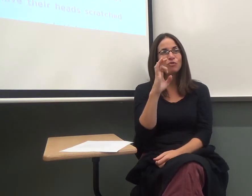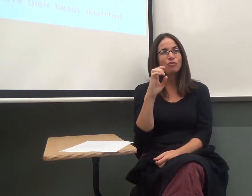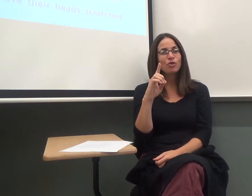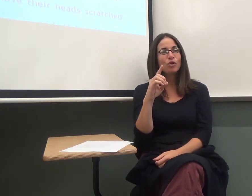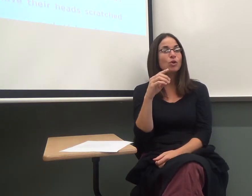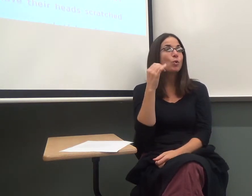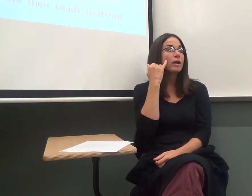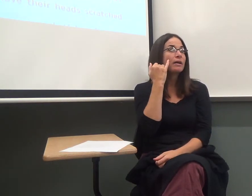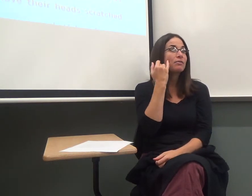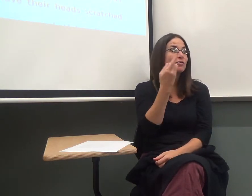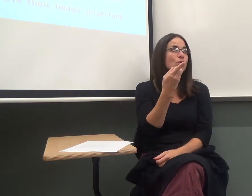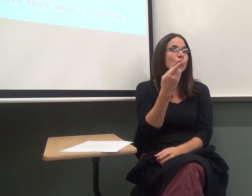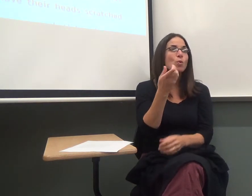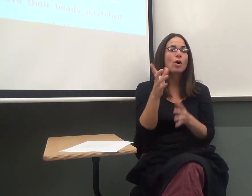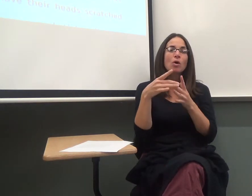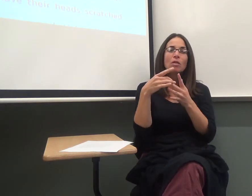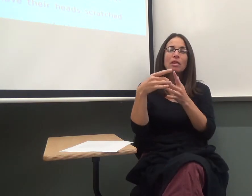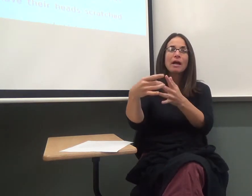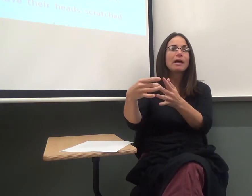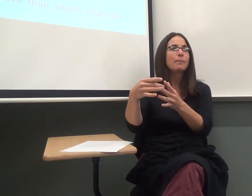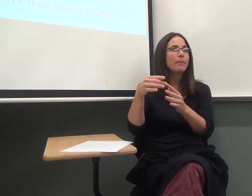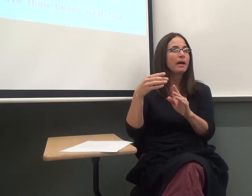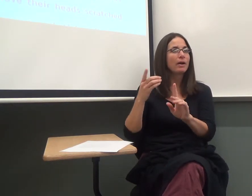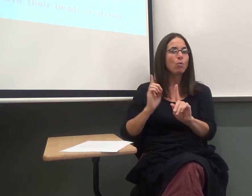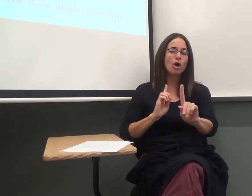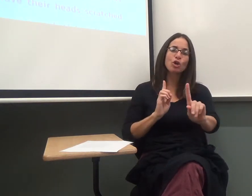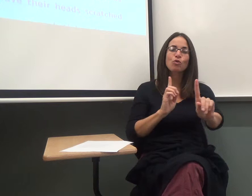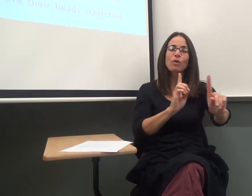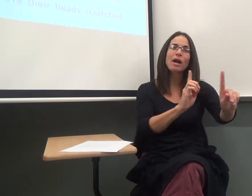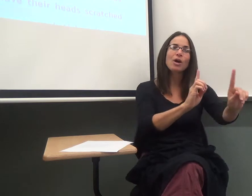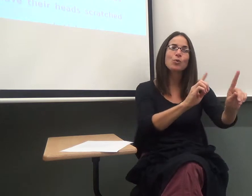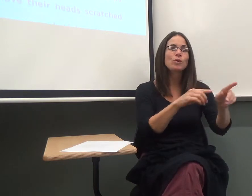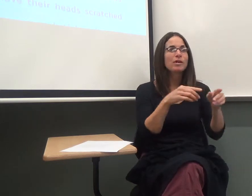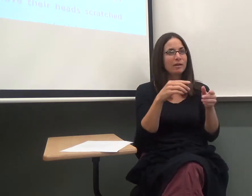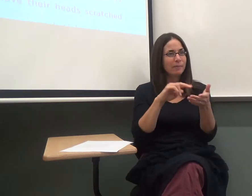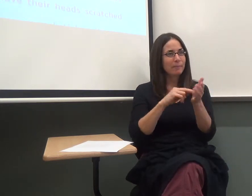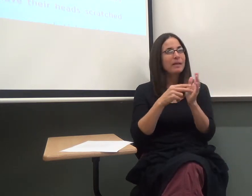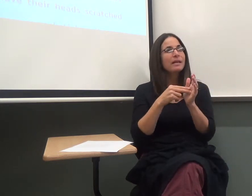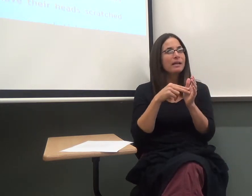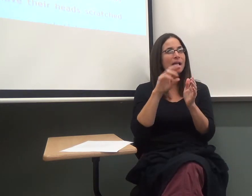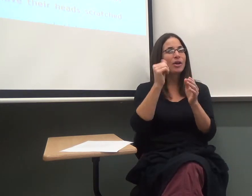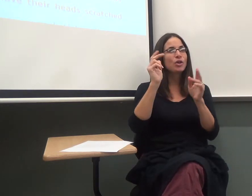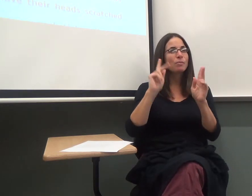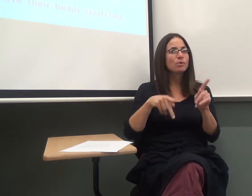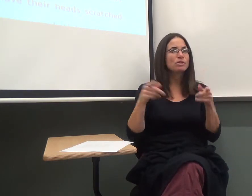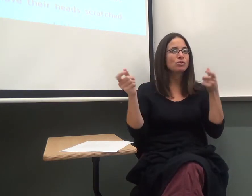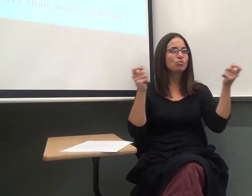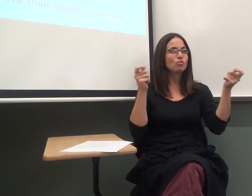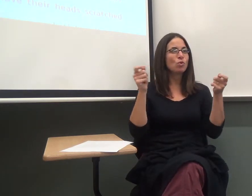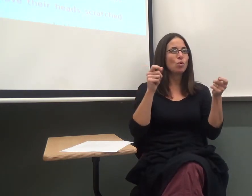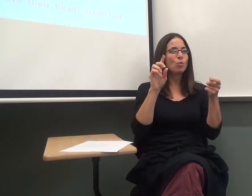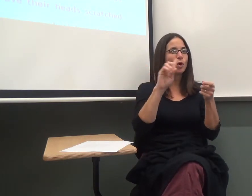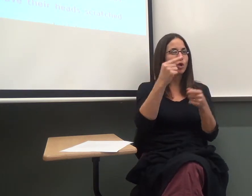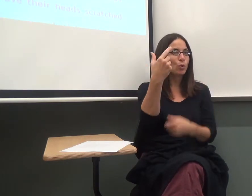led somewhere by another individual. You're allowing someone the control of your direction. Okay, the actual physical act